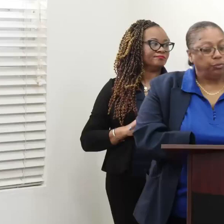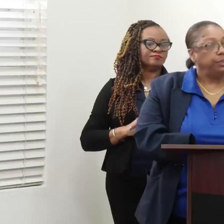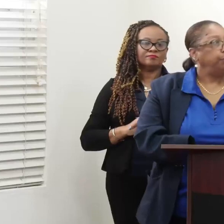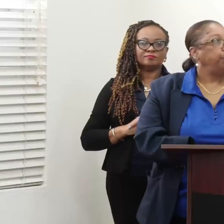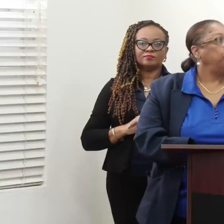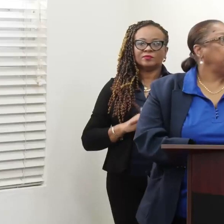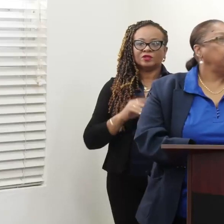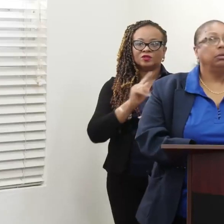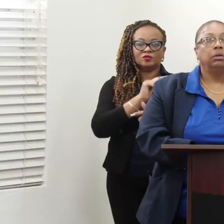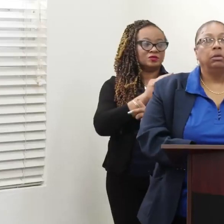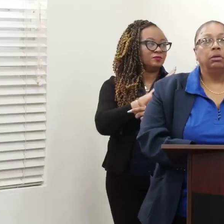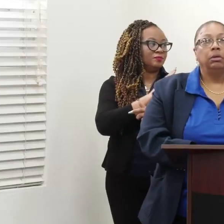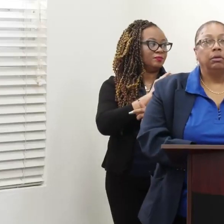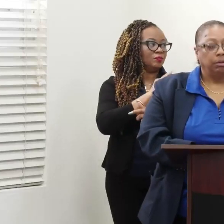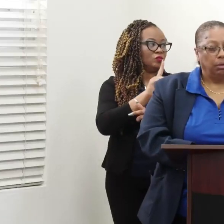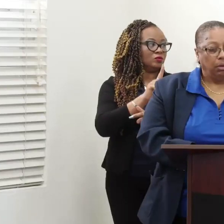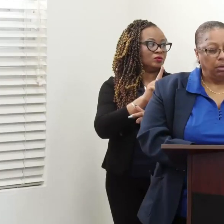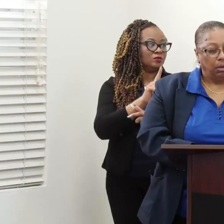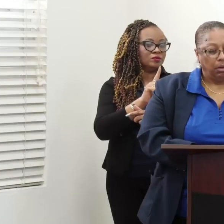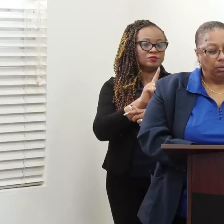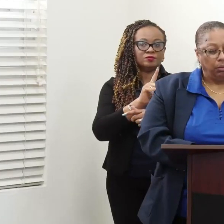Ms. Therese Boodle